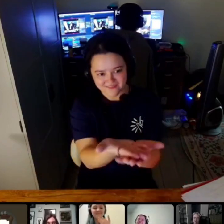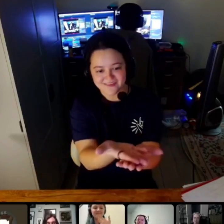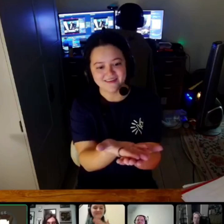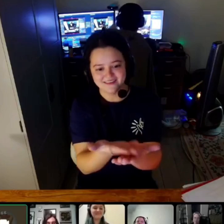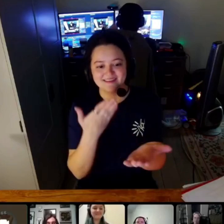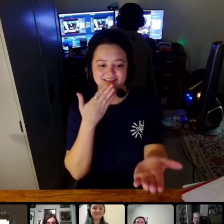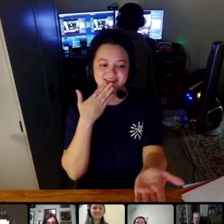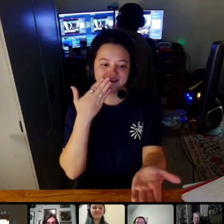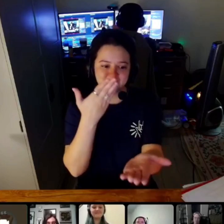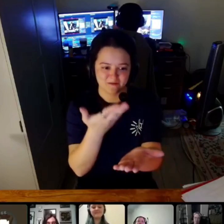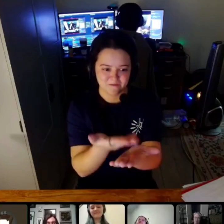Good.